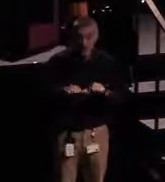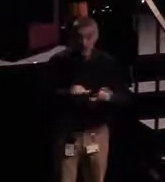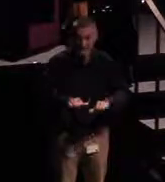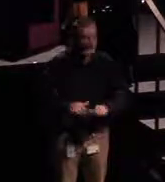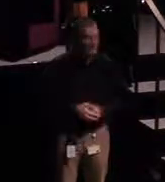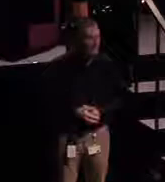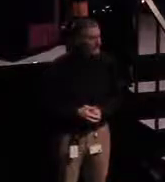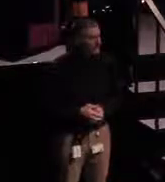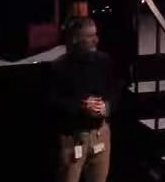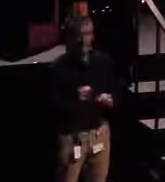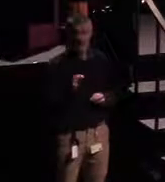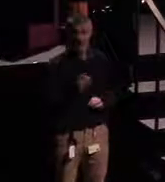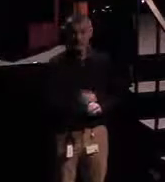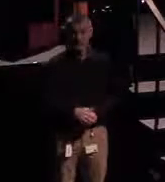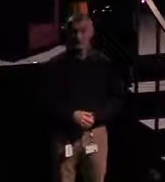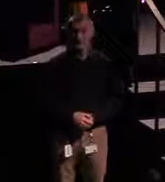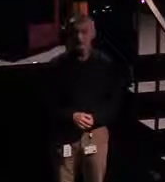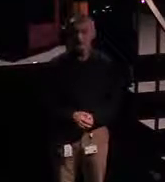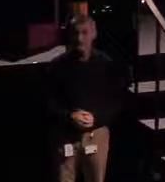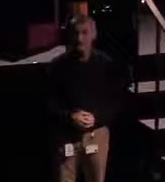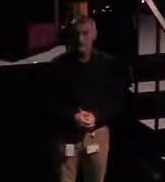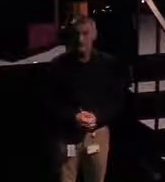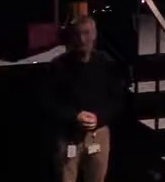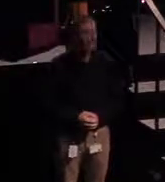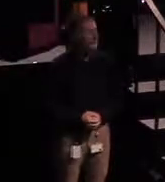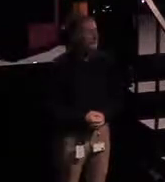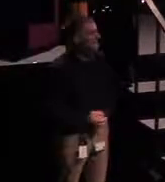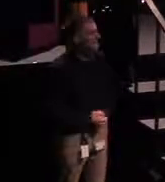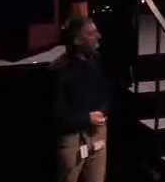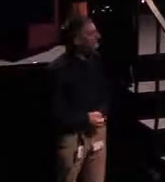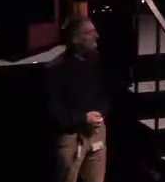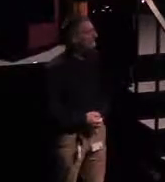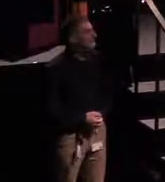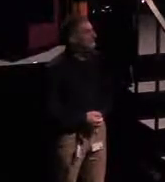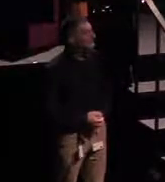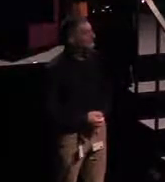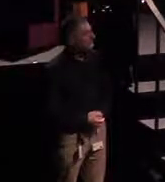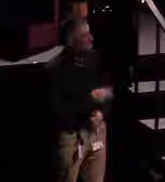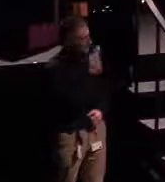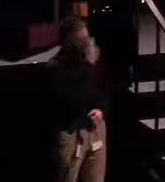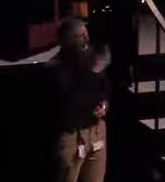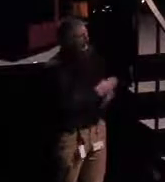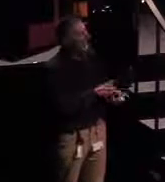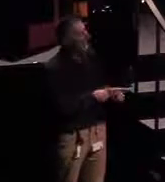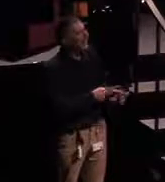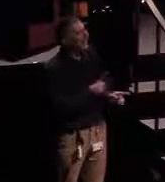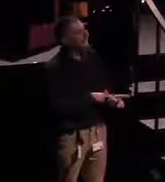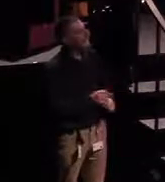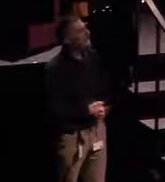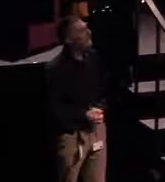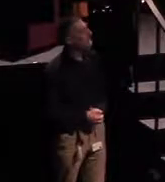I have a question there. Hello. Hi, thank you. That was brilliant. Biscuit. My name is Hayley. Hiya.